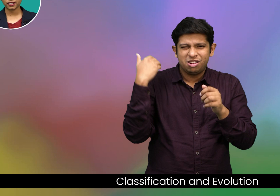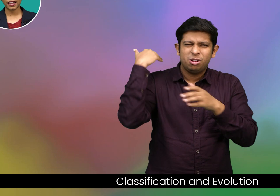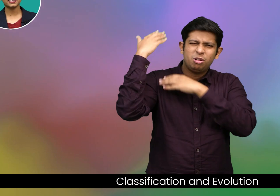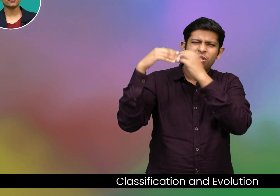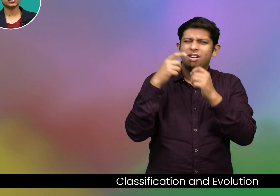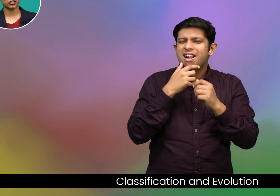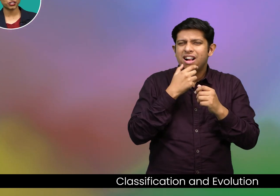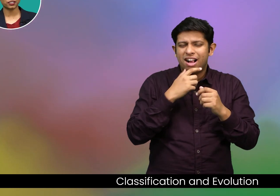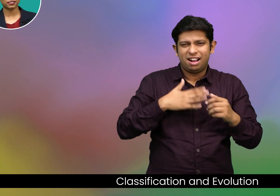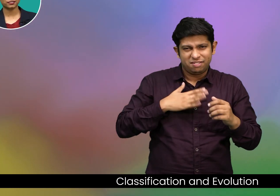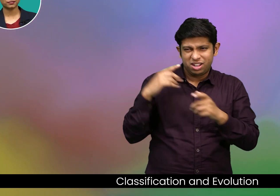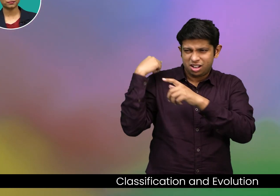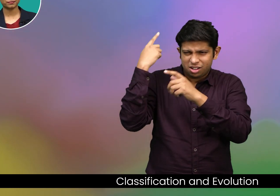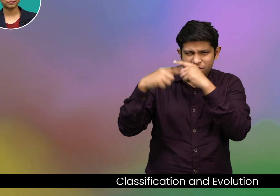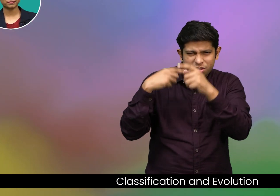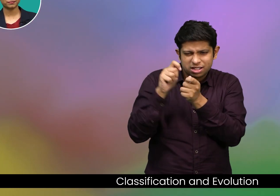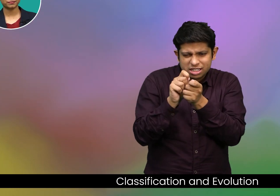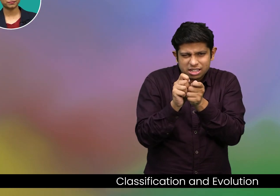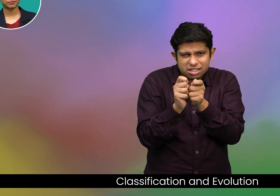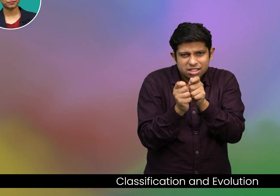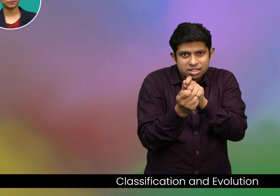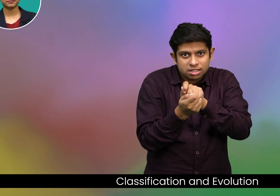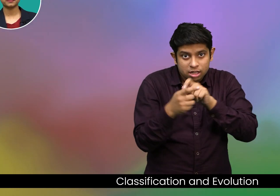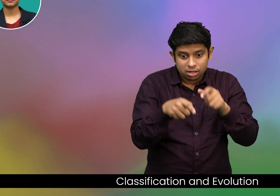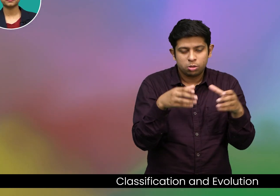Classification and evolution.